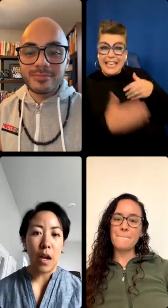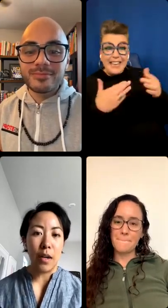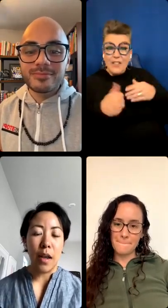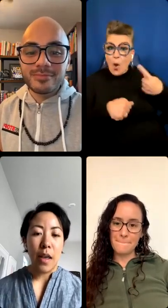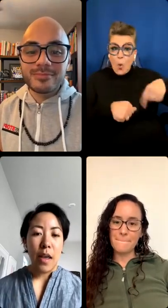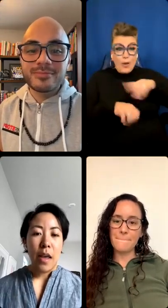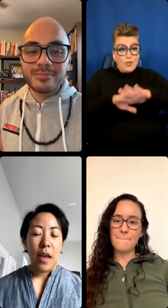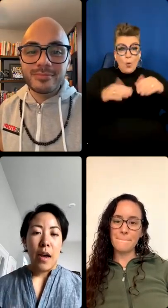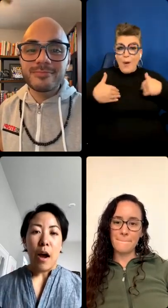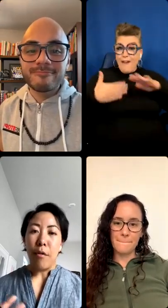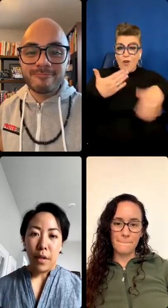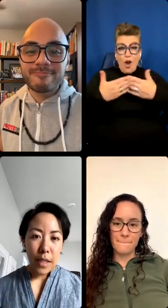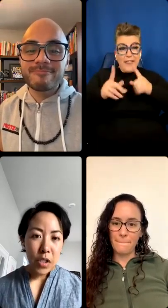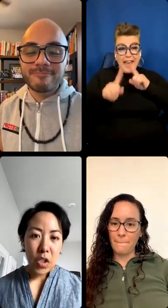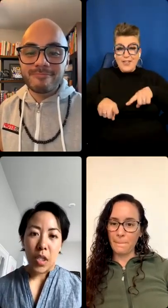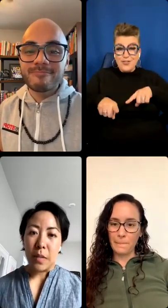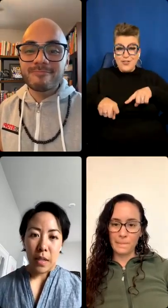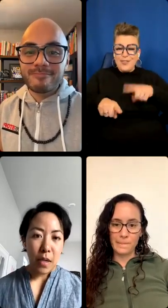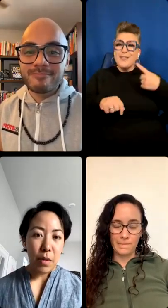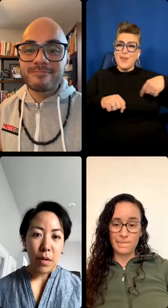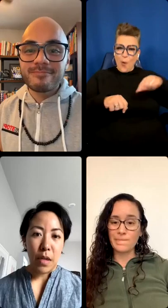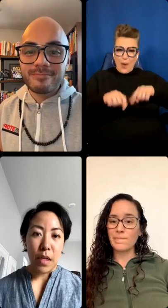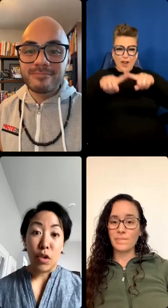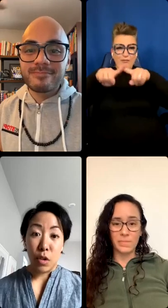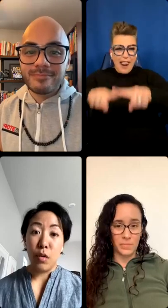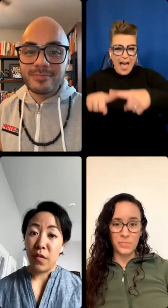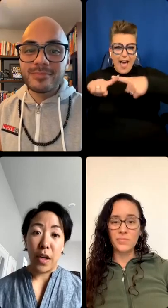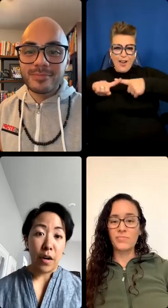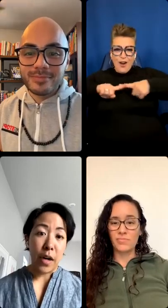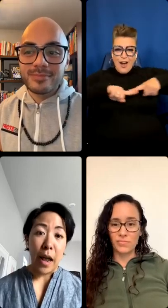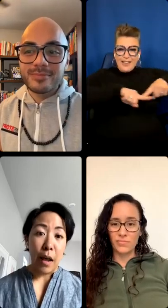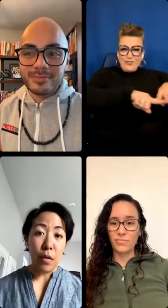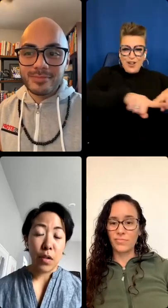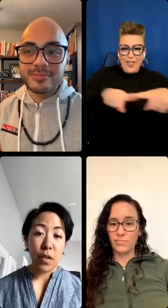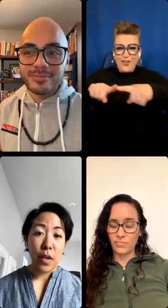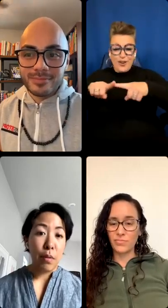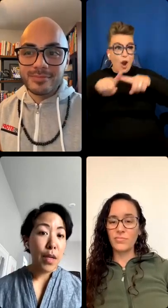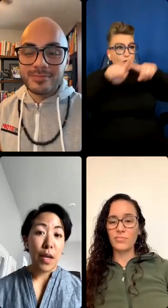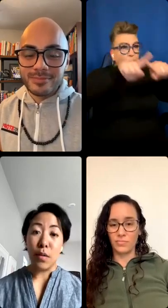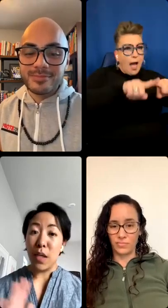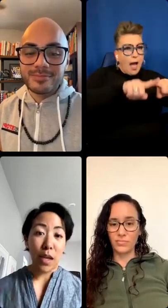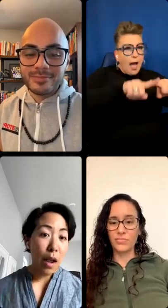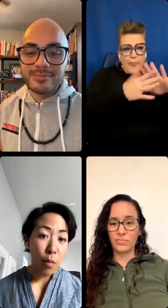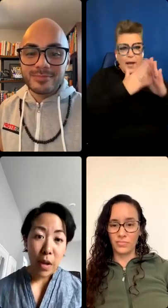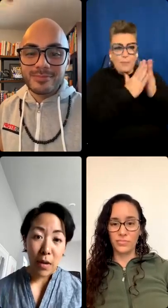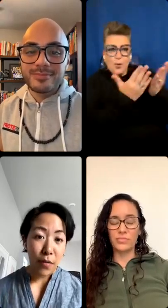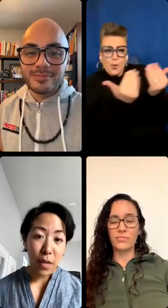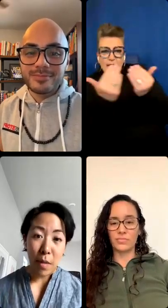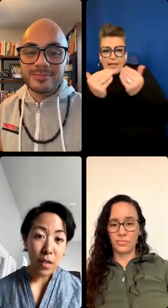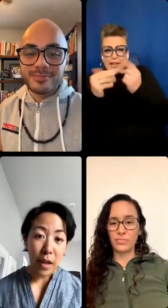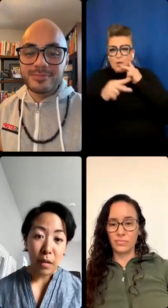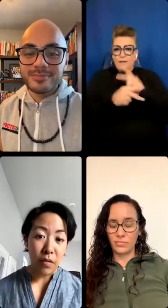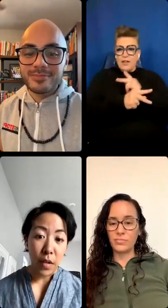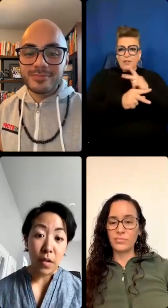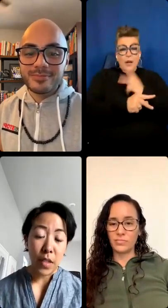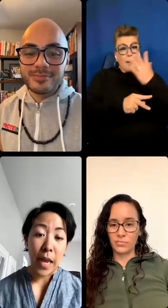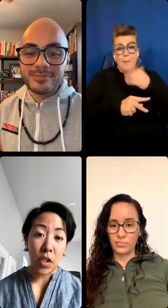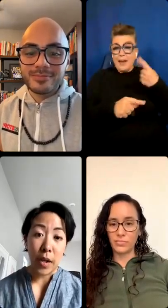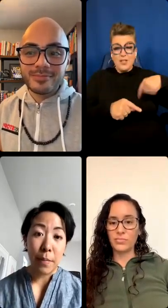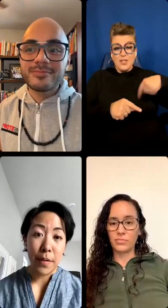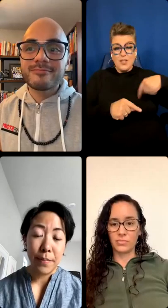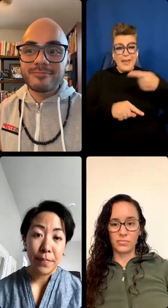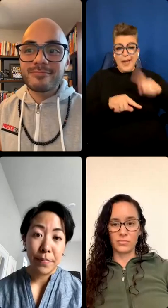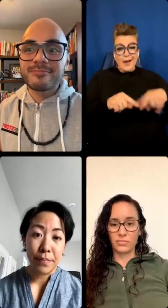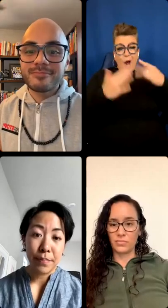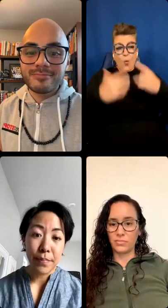reliance on our relationships and community to figure it out, because we cannot wait for the mental health field to